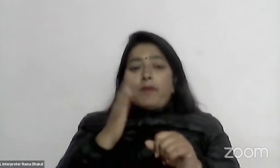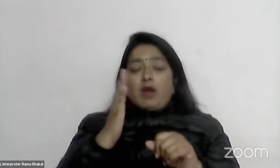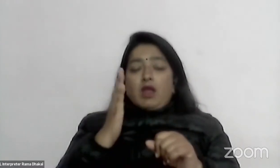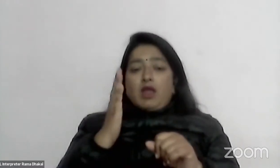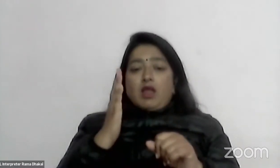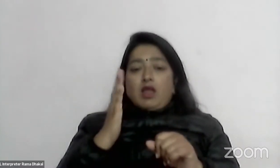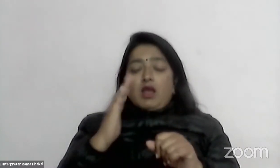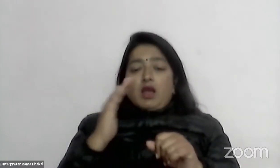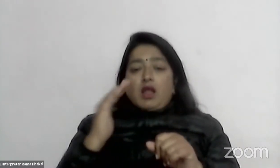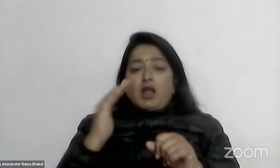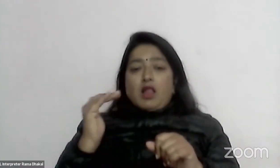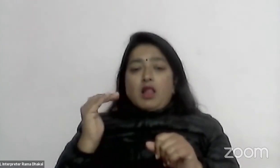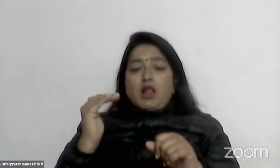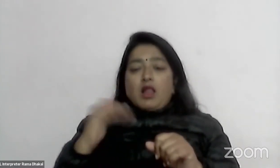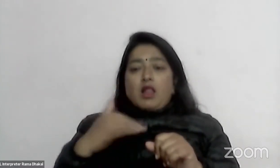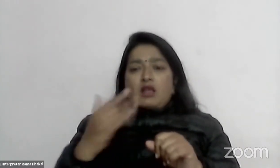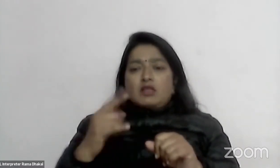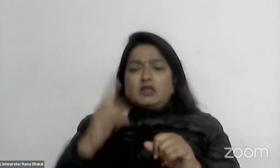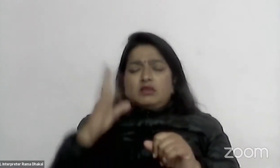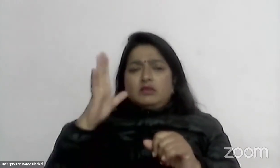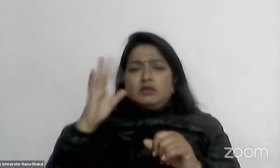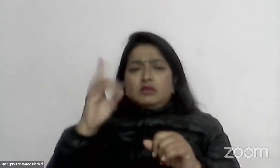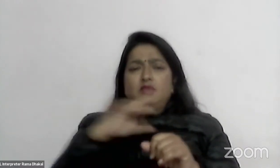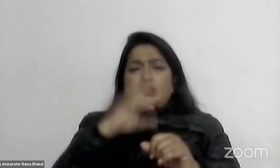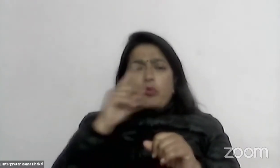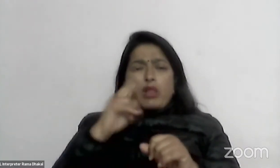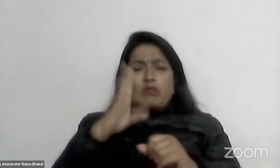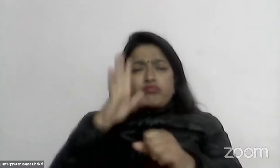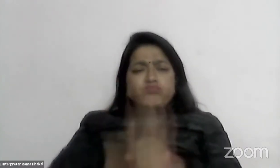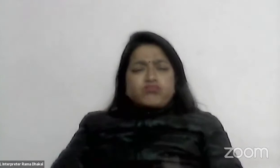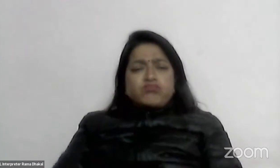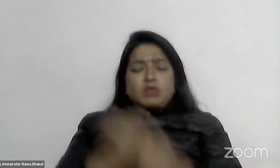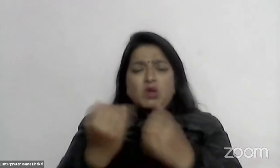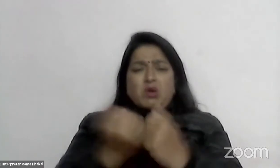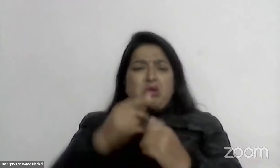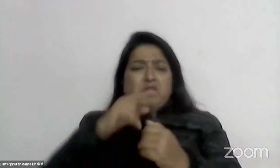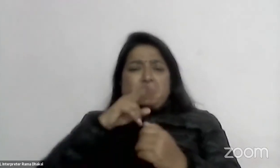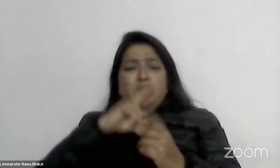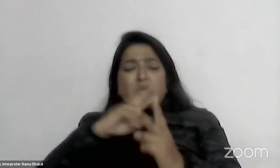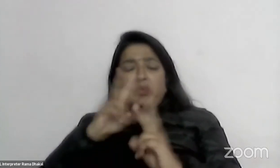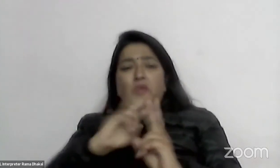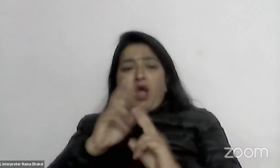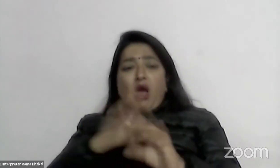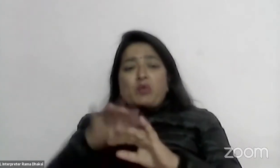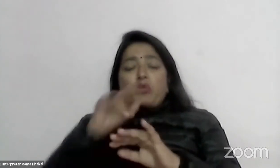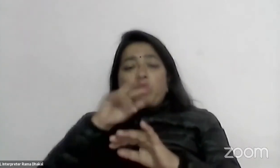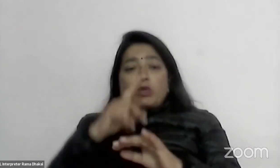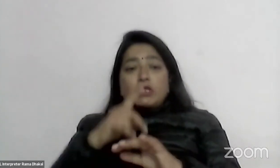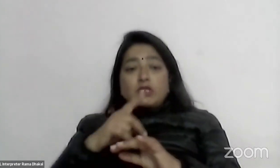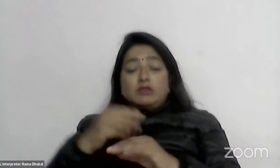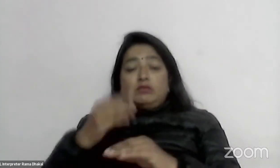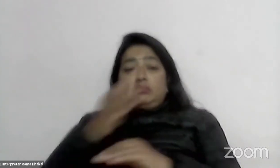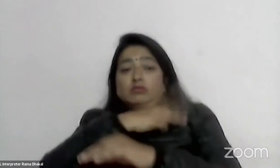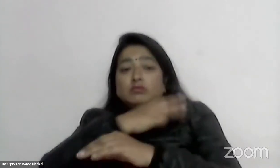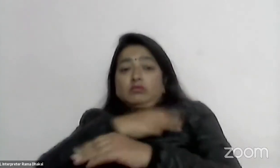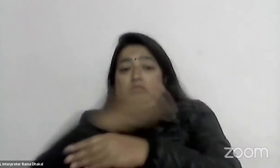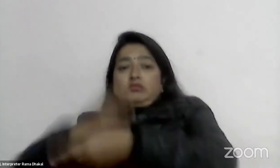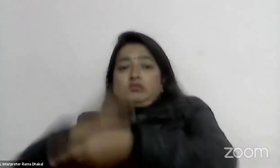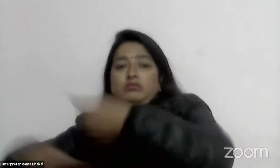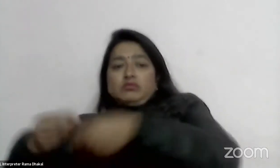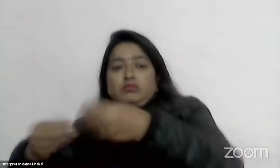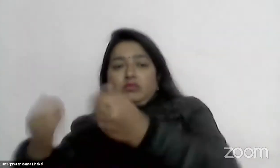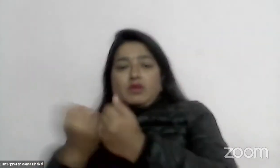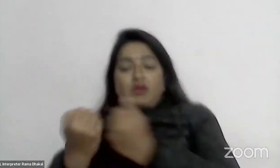a very dominant view that the way to approach trafficking is very much through a